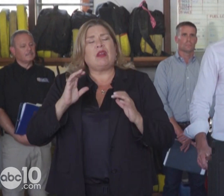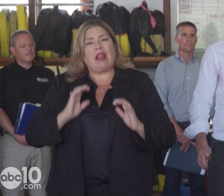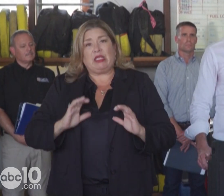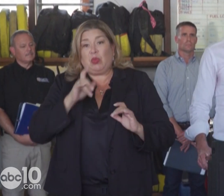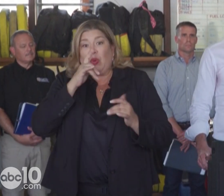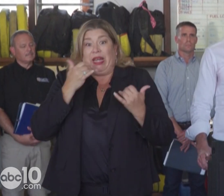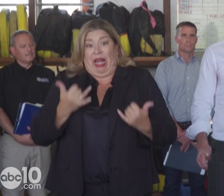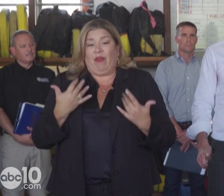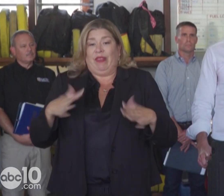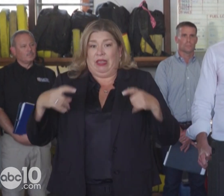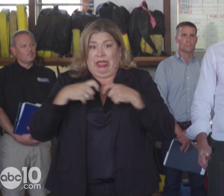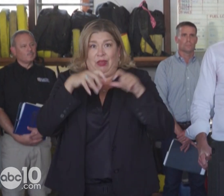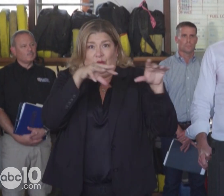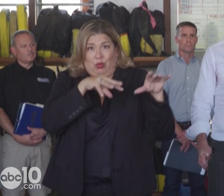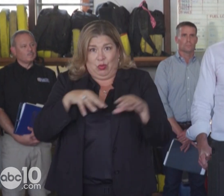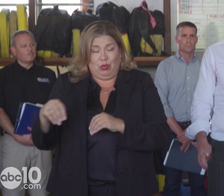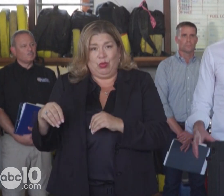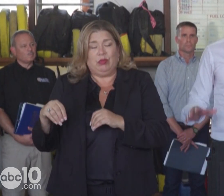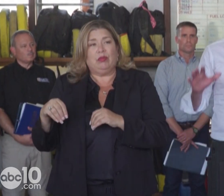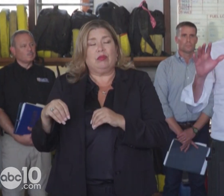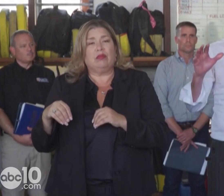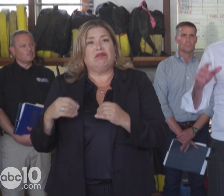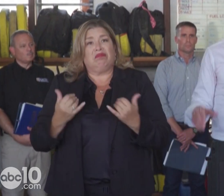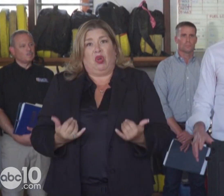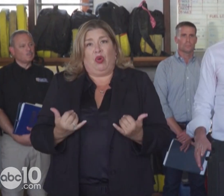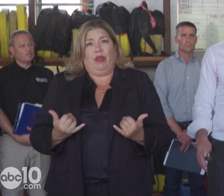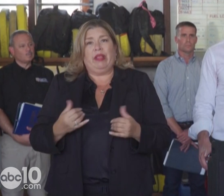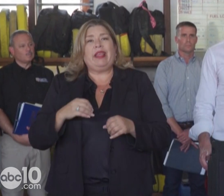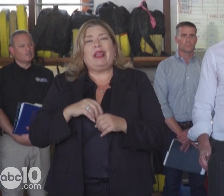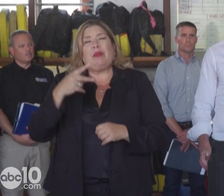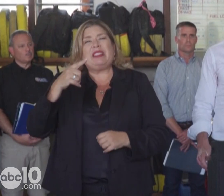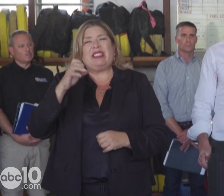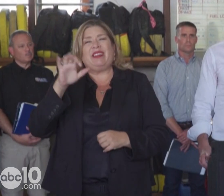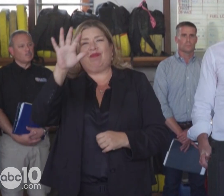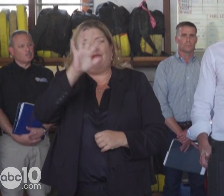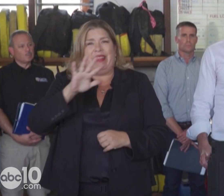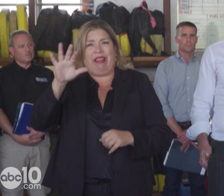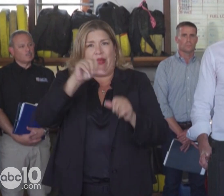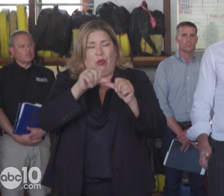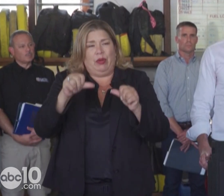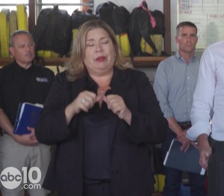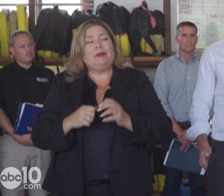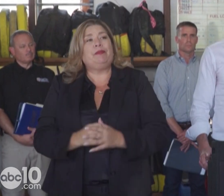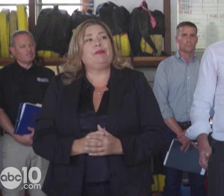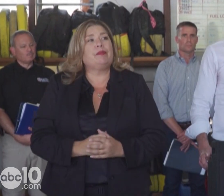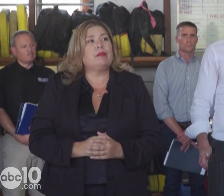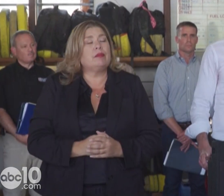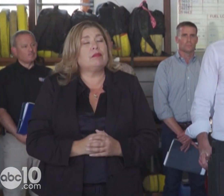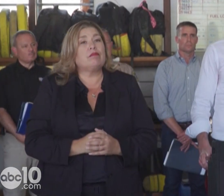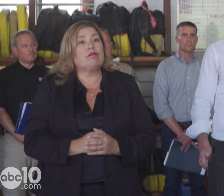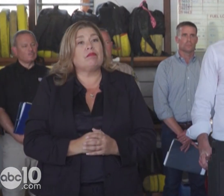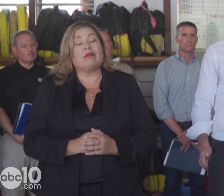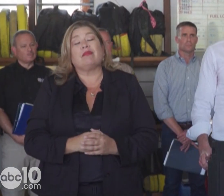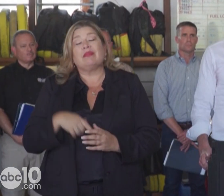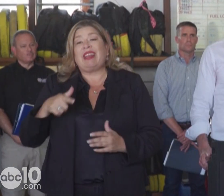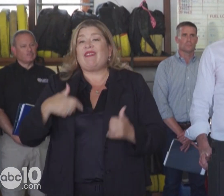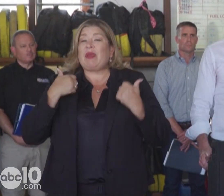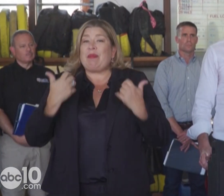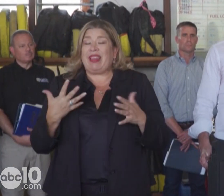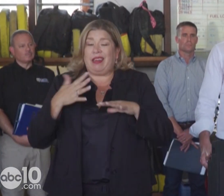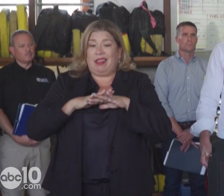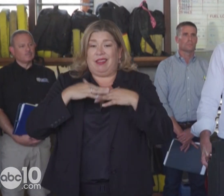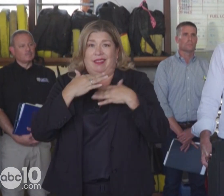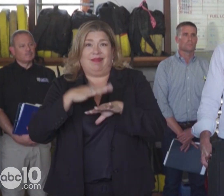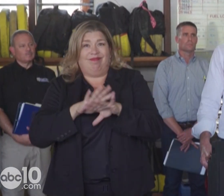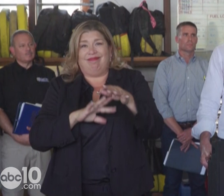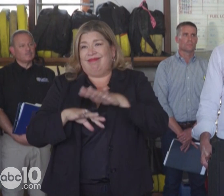are currently de-energized in the PG&E territories. So this is multifaceted. We